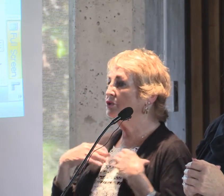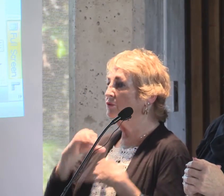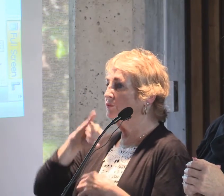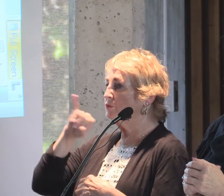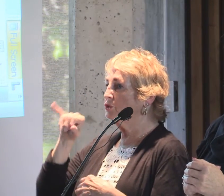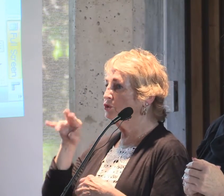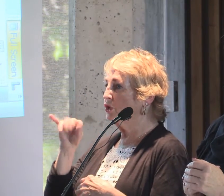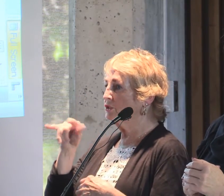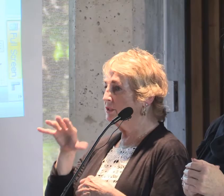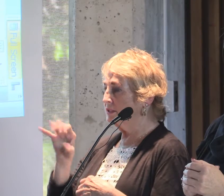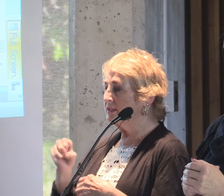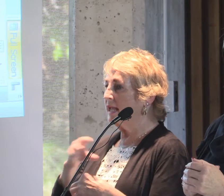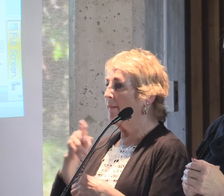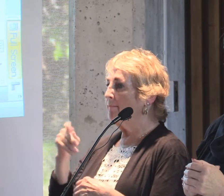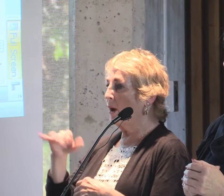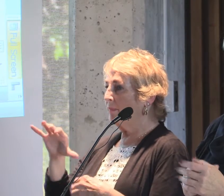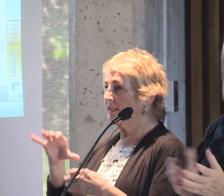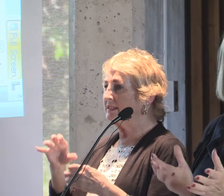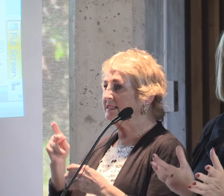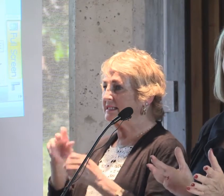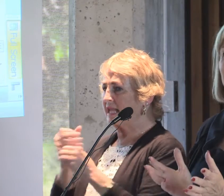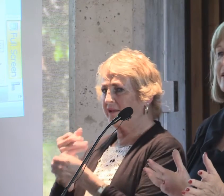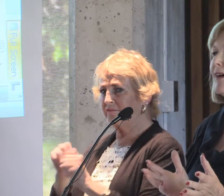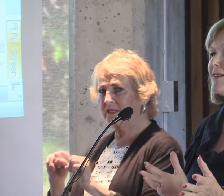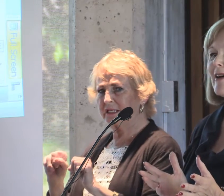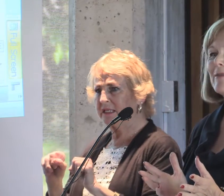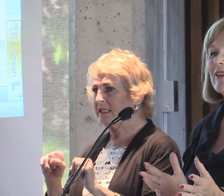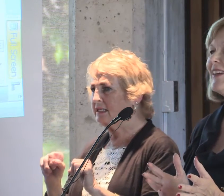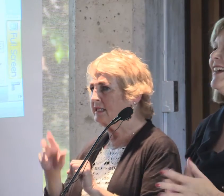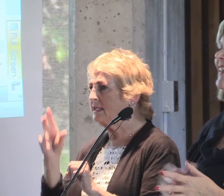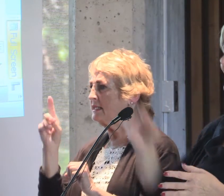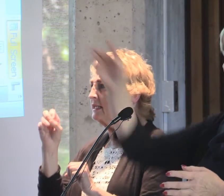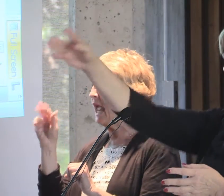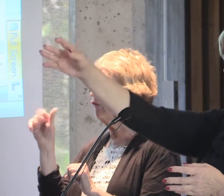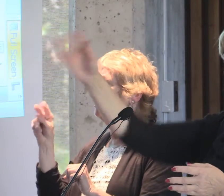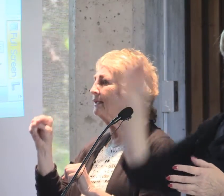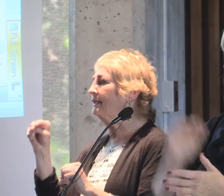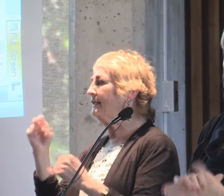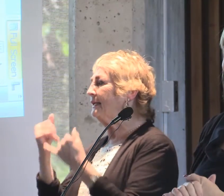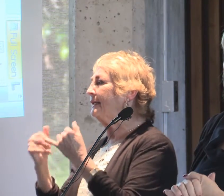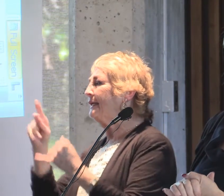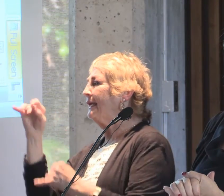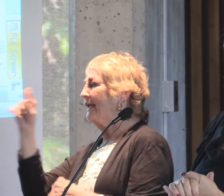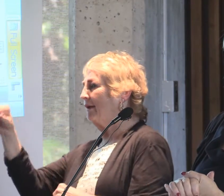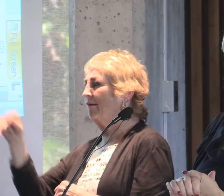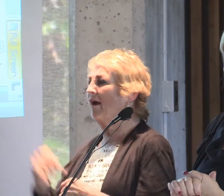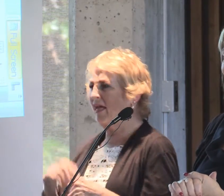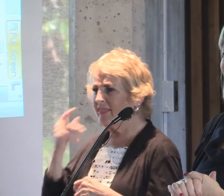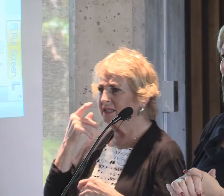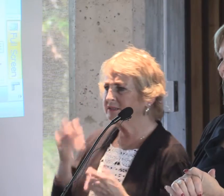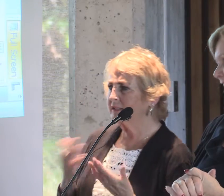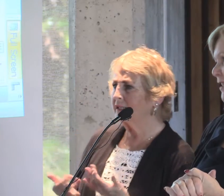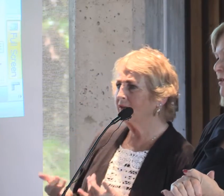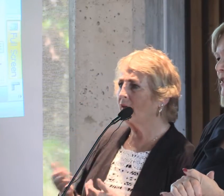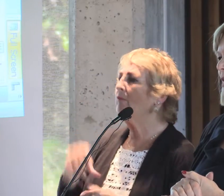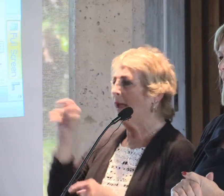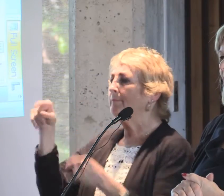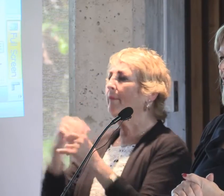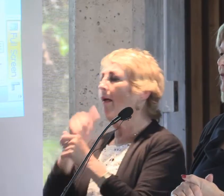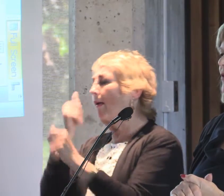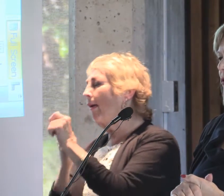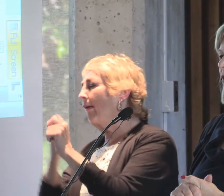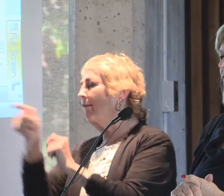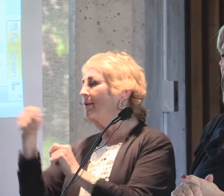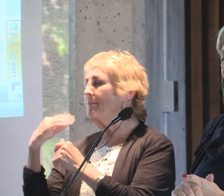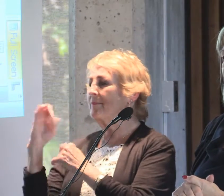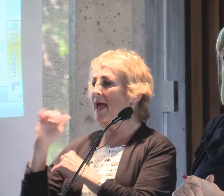and Public Safety who is here, Minister Darren King. I think he's still here. I saw him earlier. Yes, he's down here in the back hiding away on us. And thank you as well,